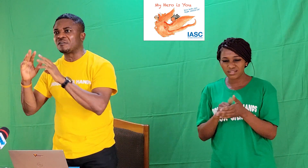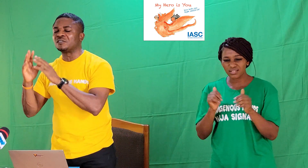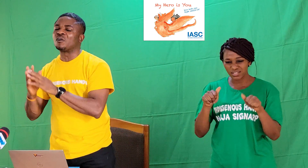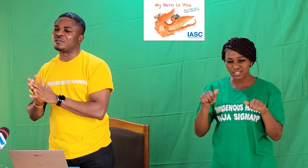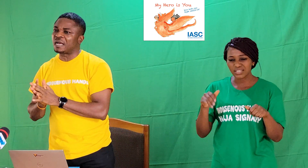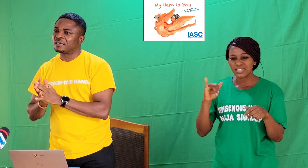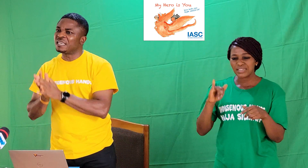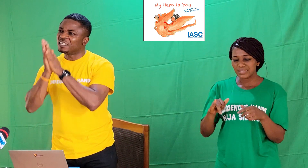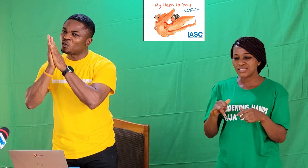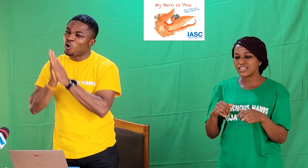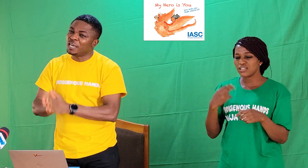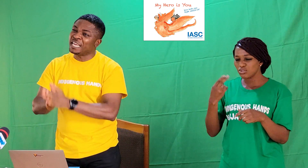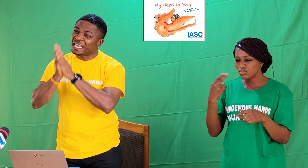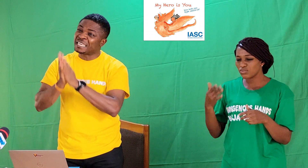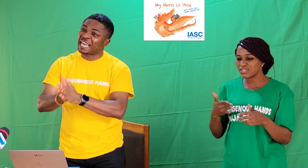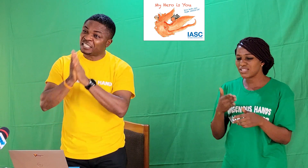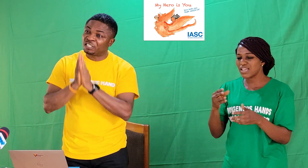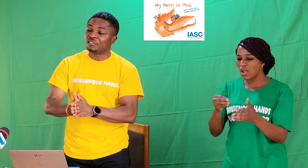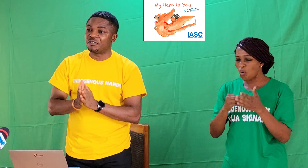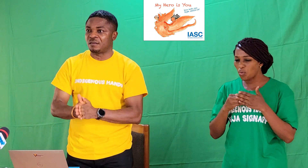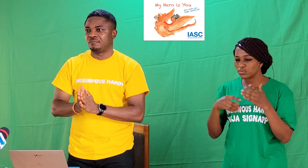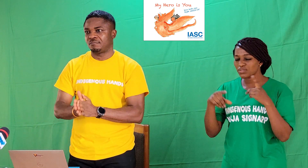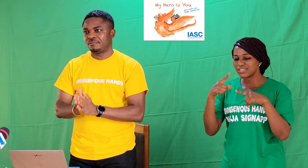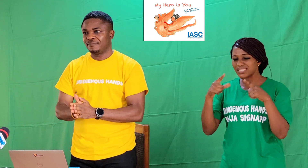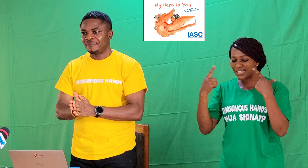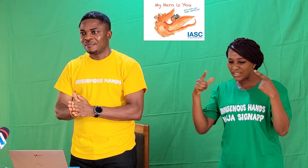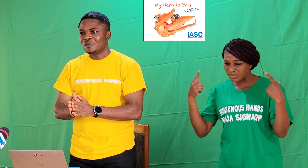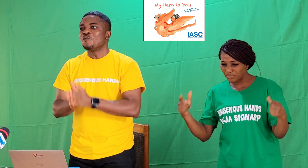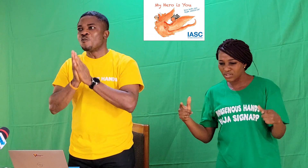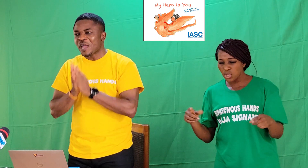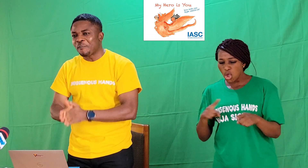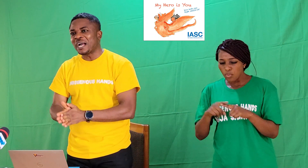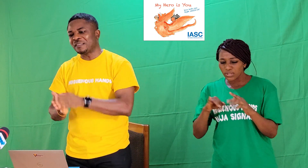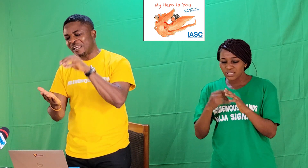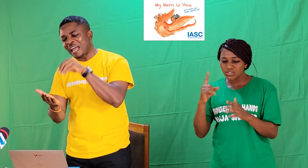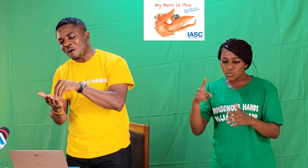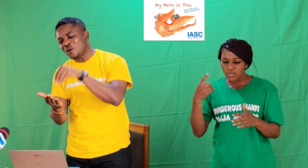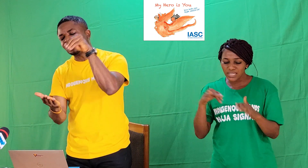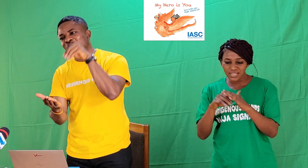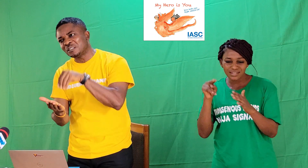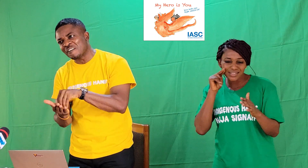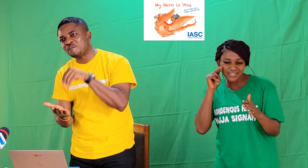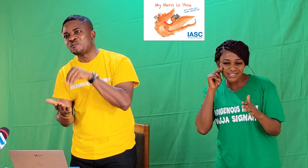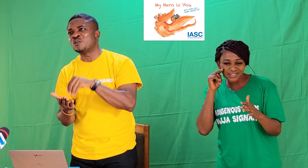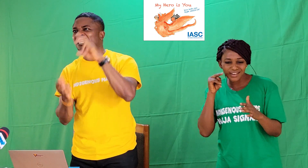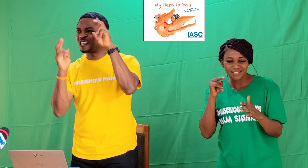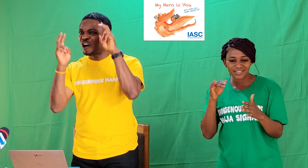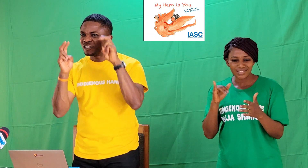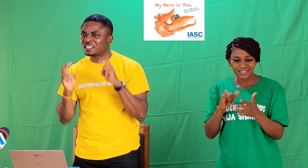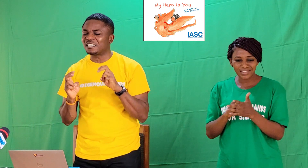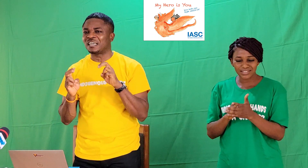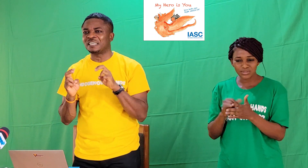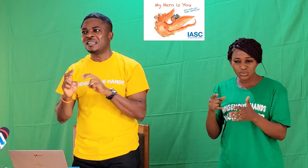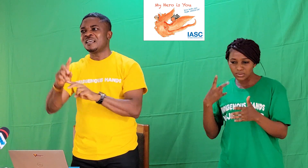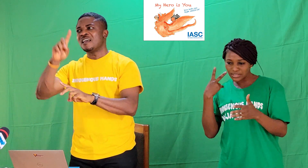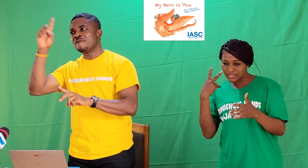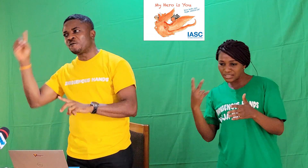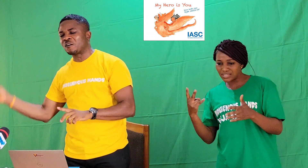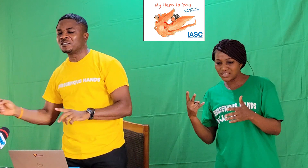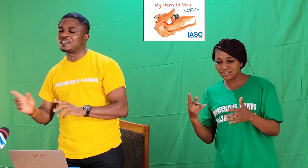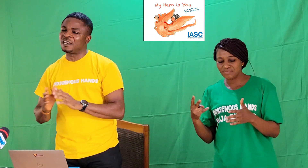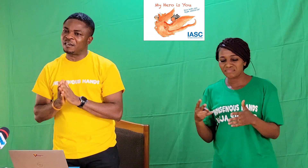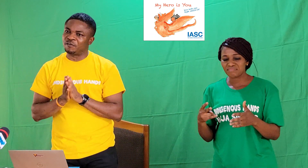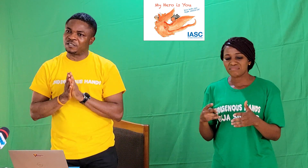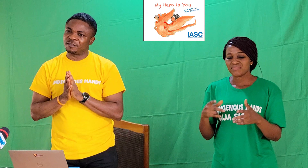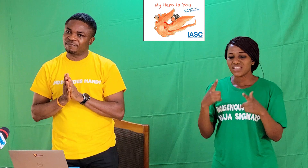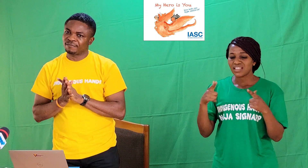Australian Sign Language, and all that. It is only in Nigeria whereby the language of the deaf people is considered a